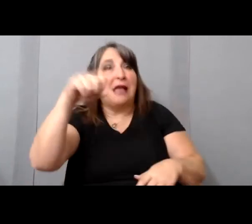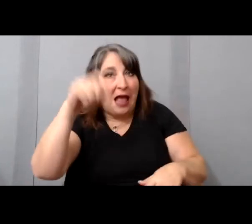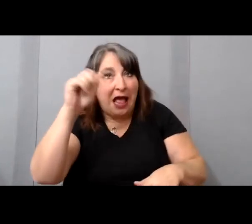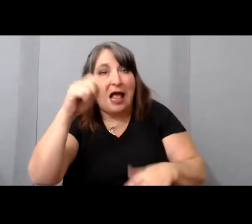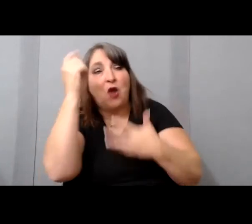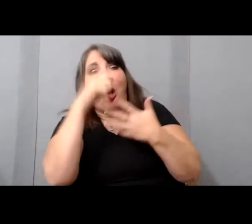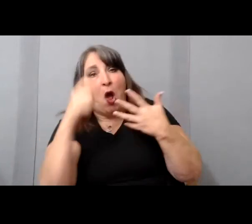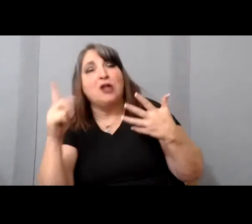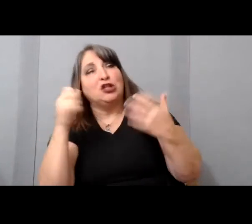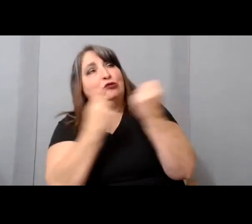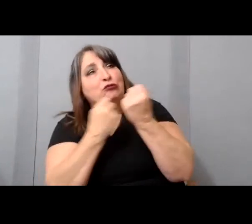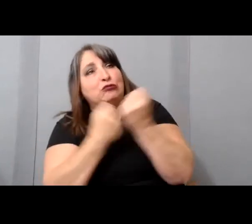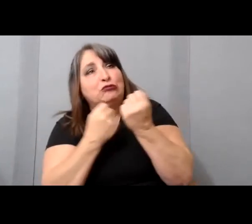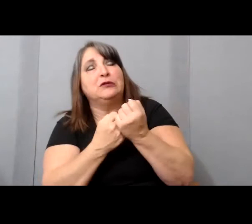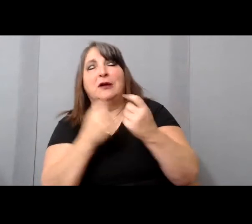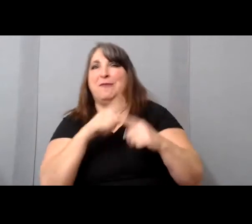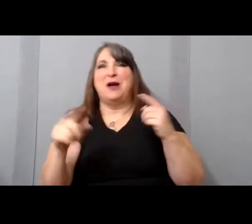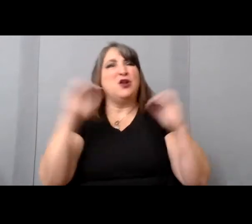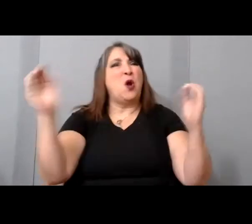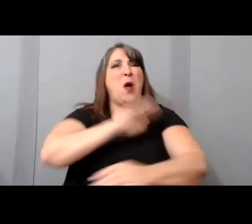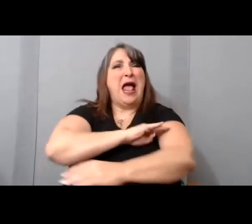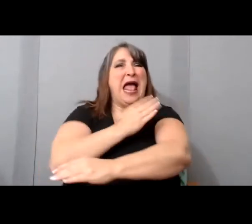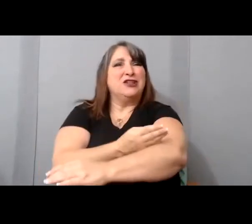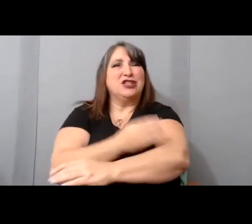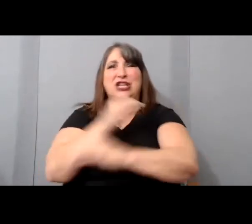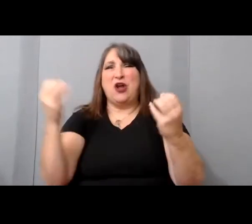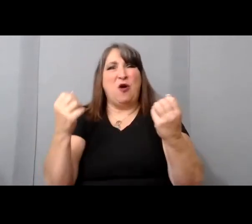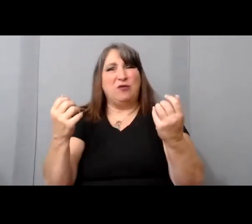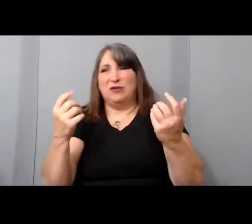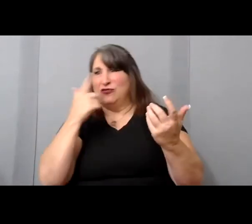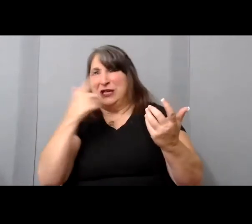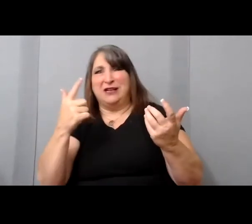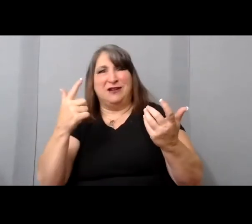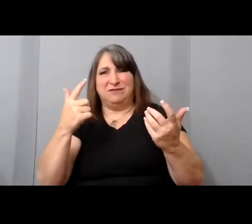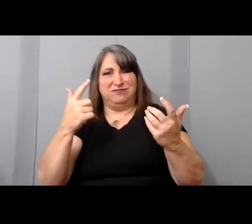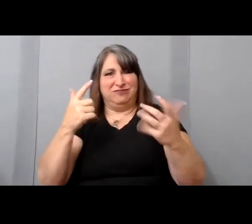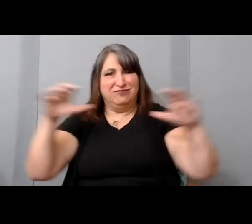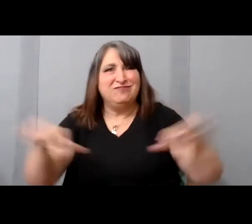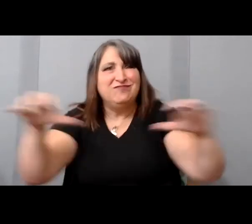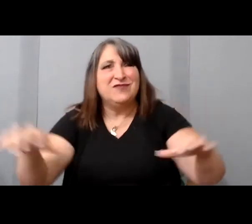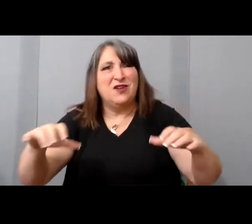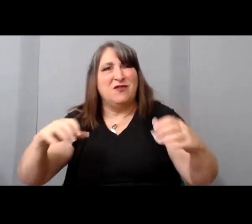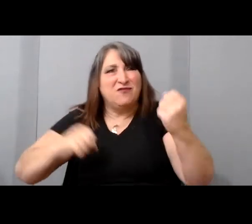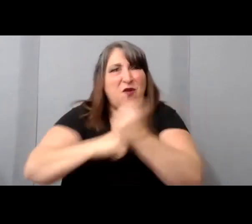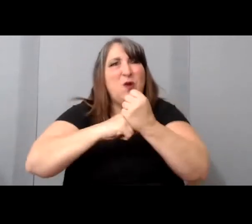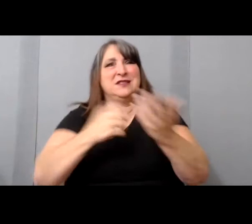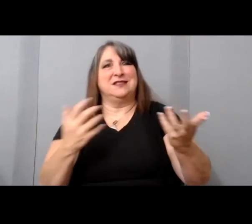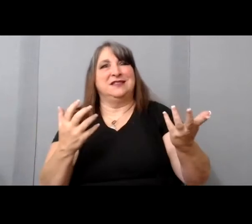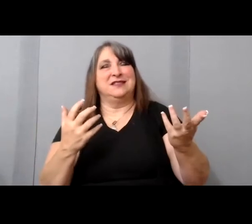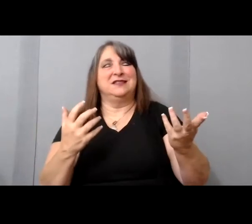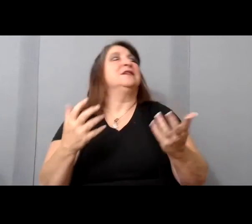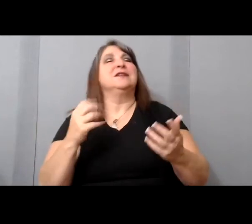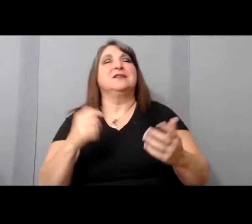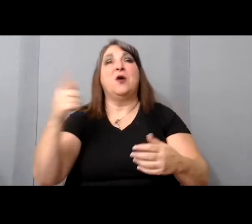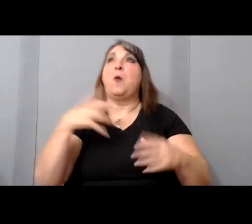but not really put the energy and the force of the party behind it, and not made it stand out as major platform issues that have to be addressed. They're in the